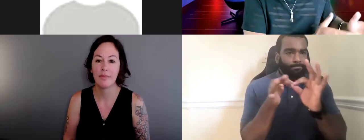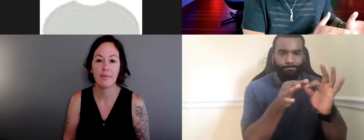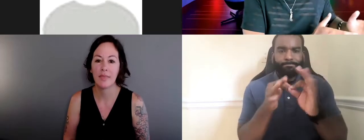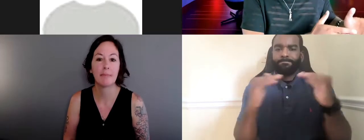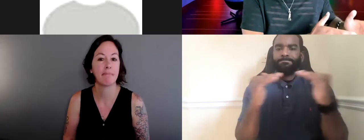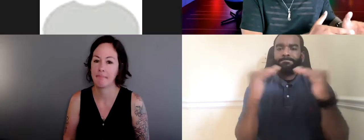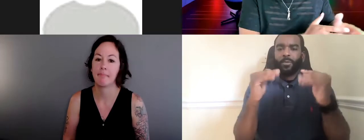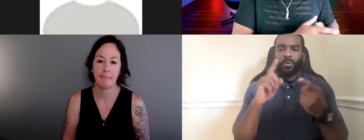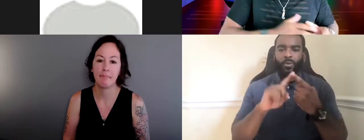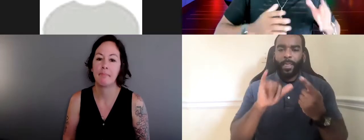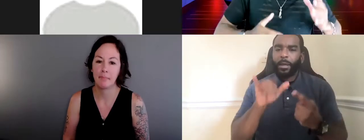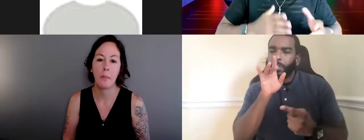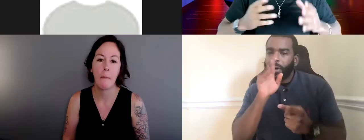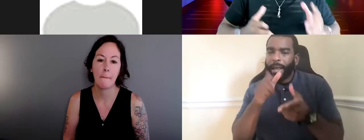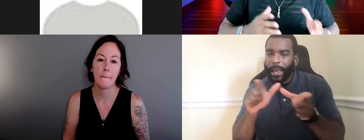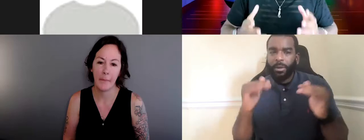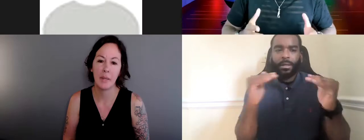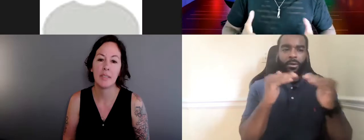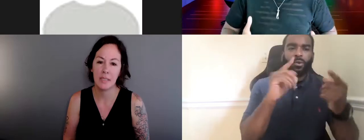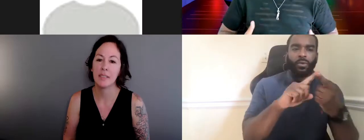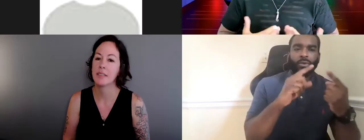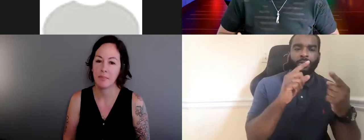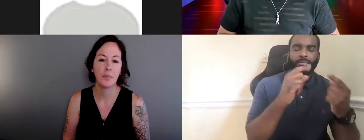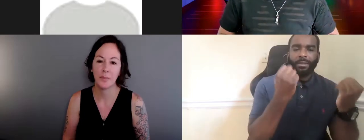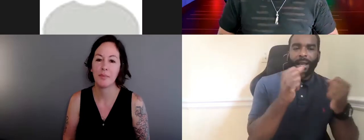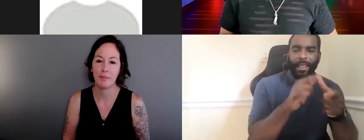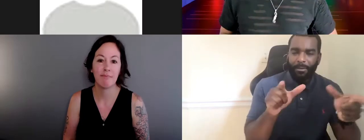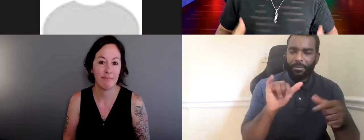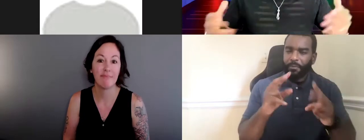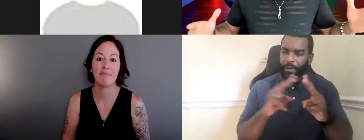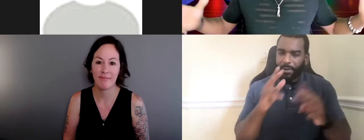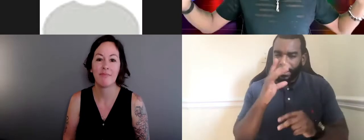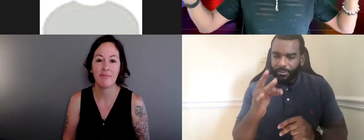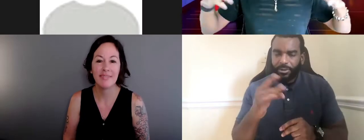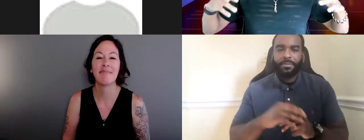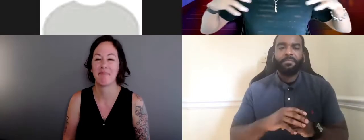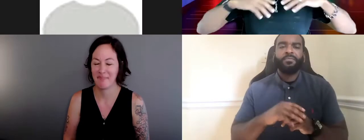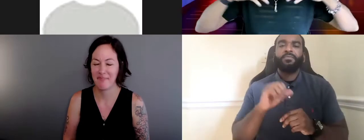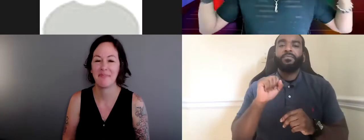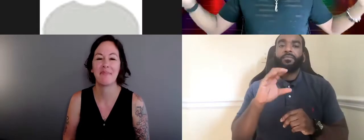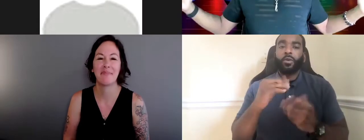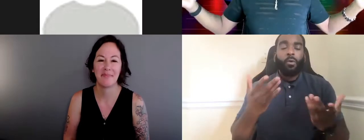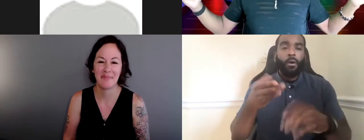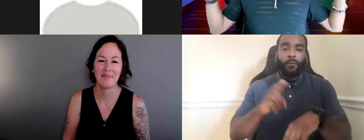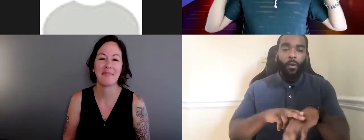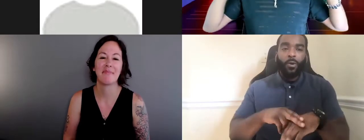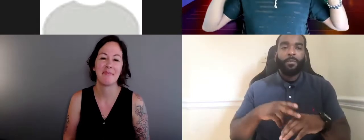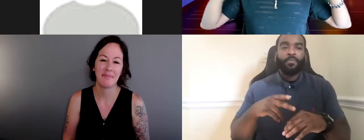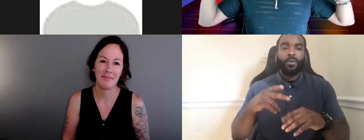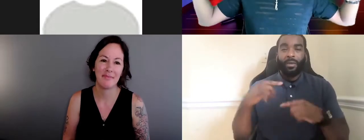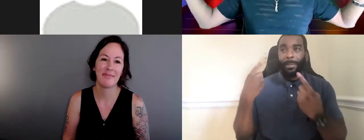spoken language or written language. I also found that very interesting. So of course, right, this past